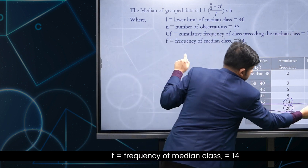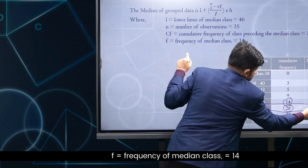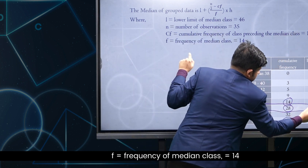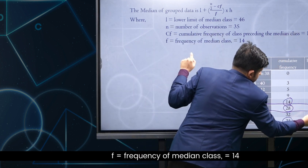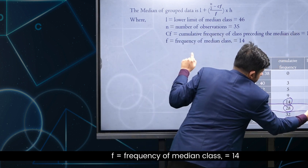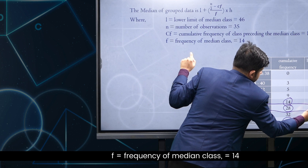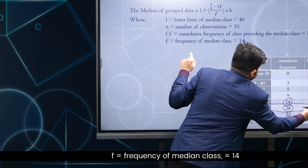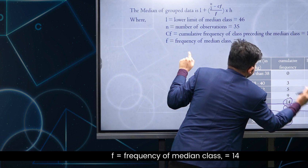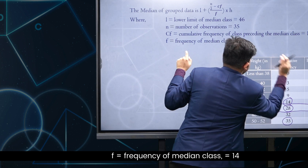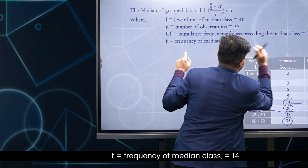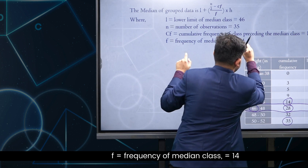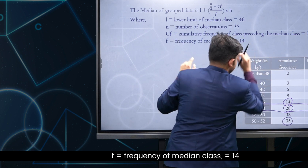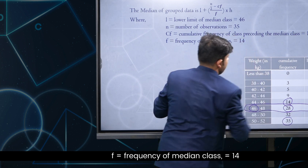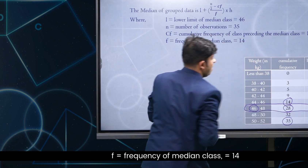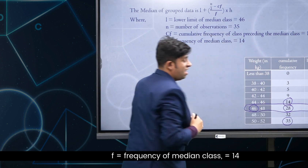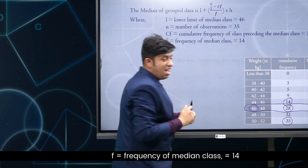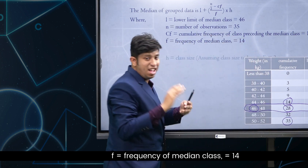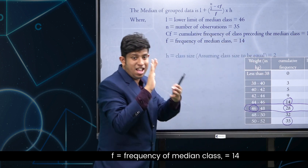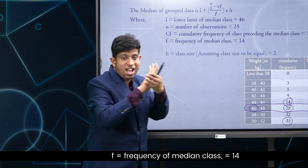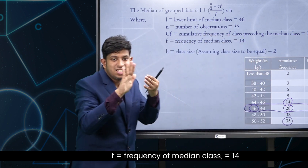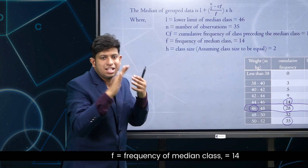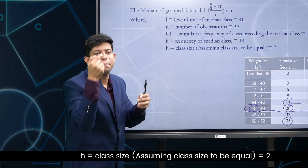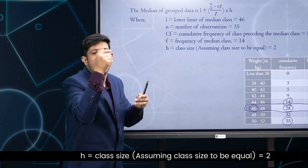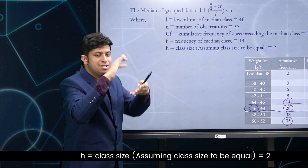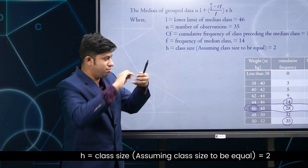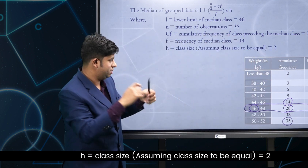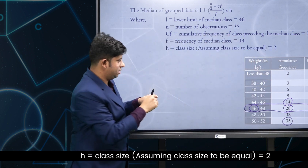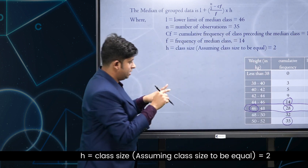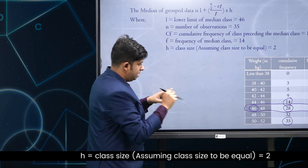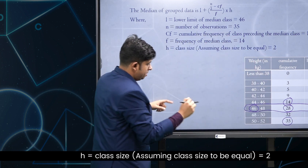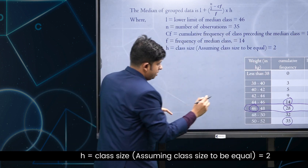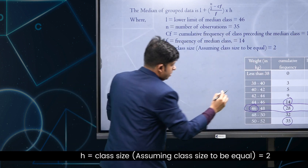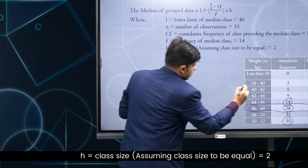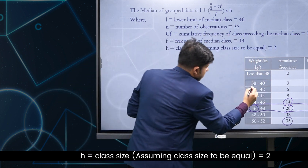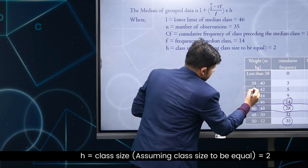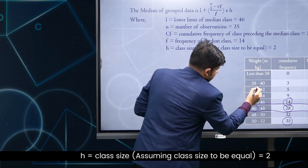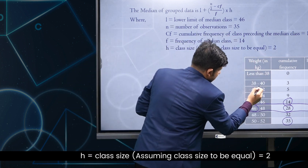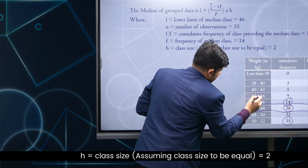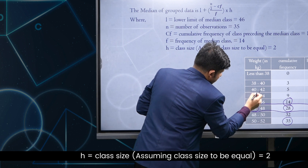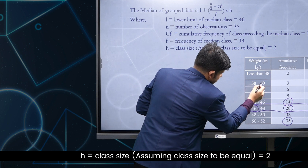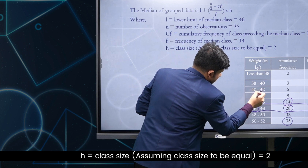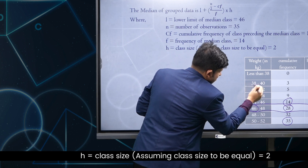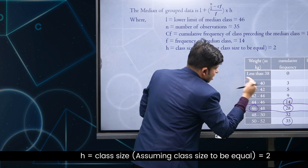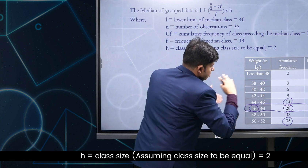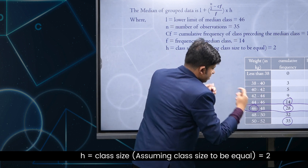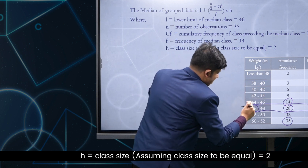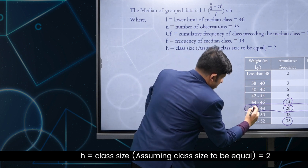of median class, that is equal to 14. H is equal to class size, that is equal to 2.